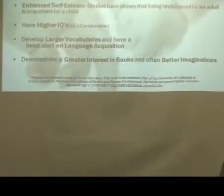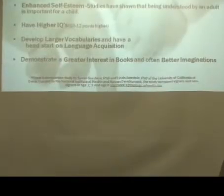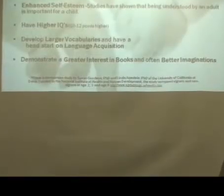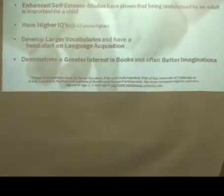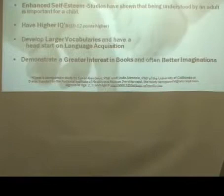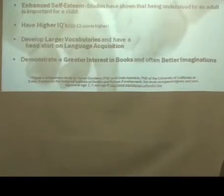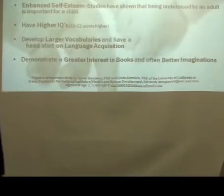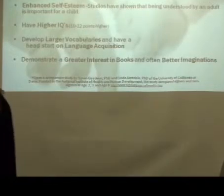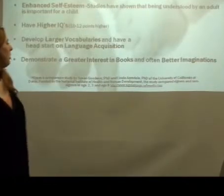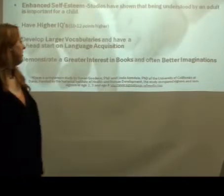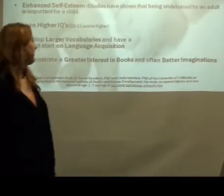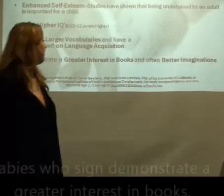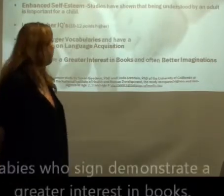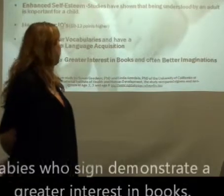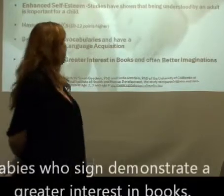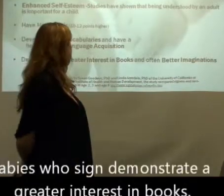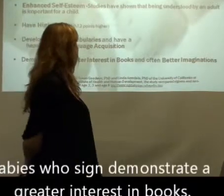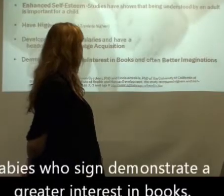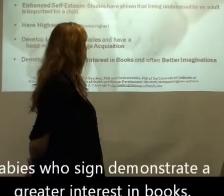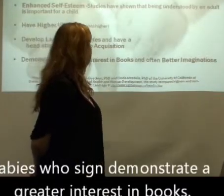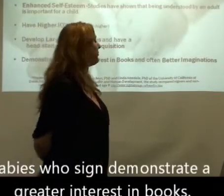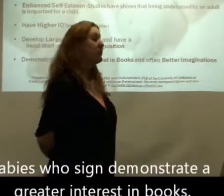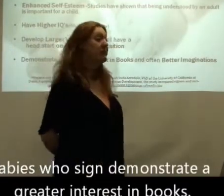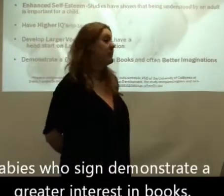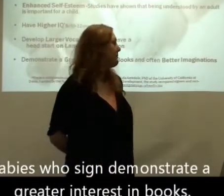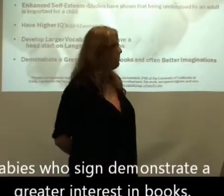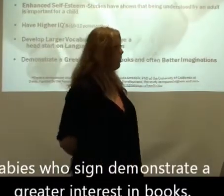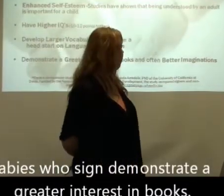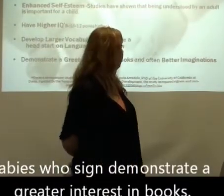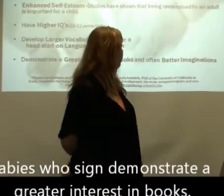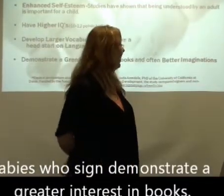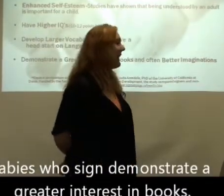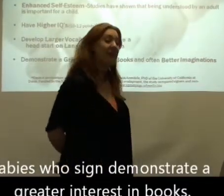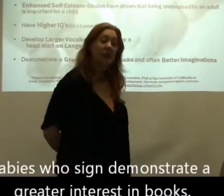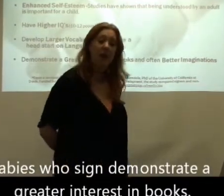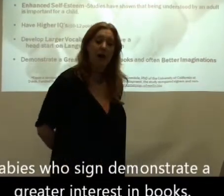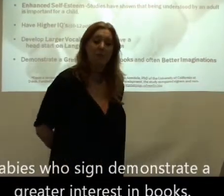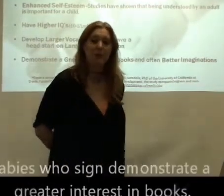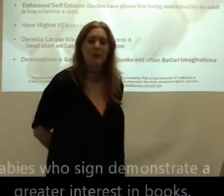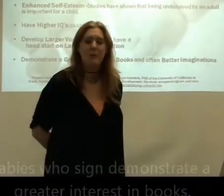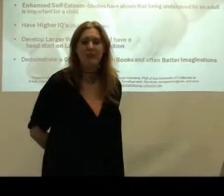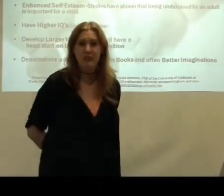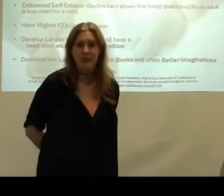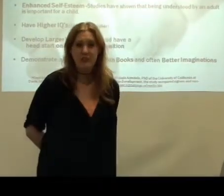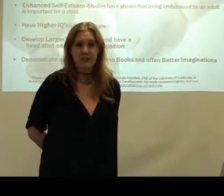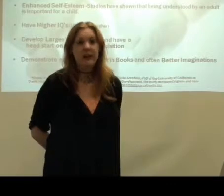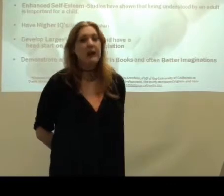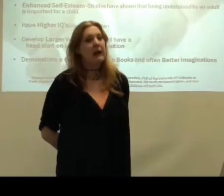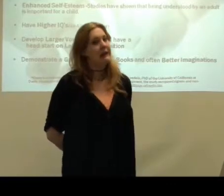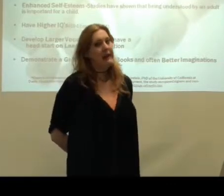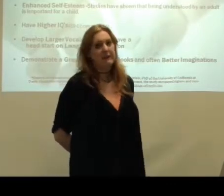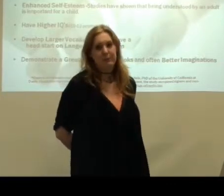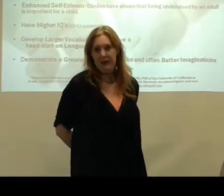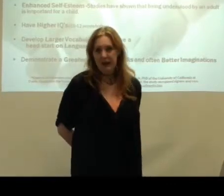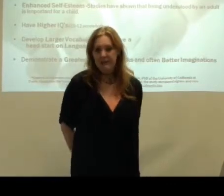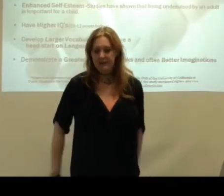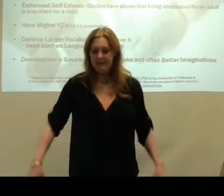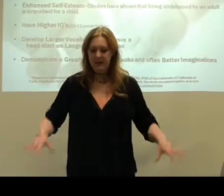Oftentimes, children will demonstrate a greater interest in books and have better imaginations. Again, because this gap